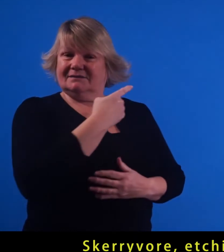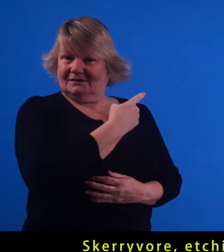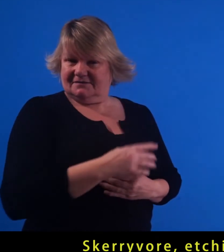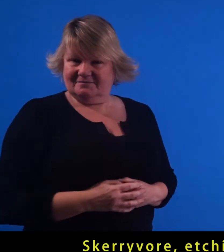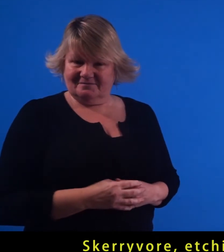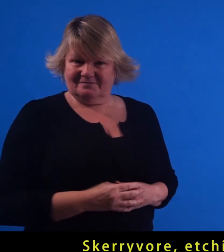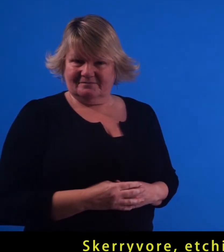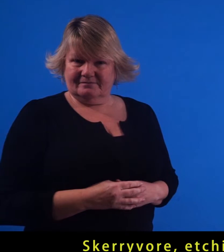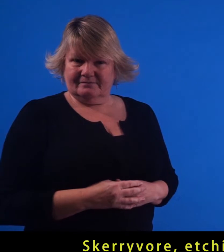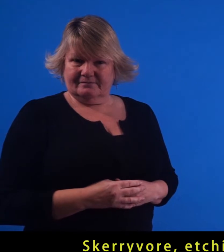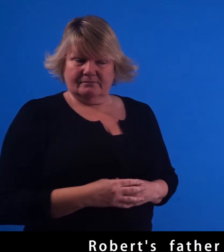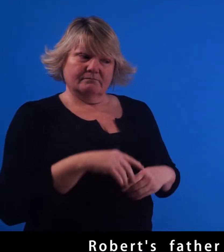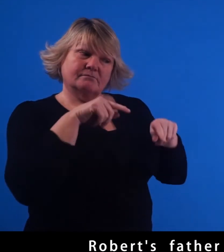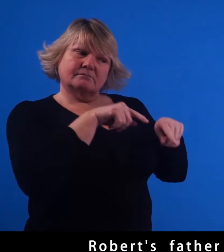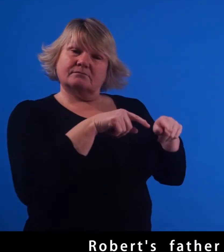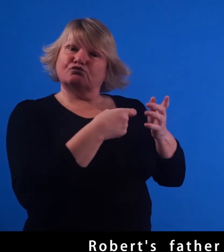1918.